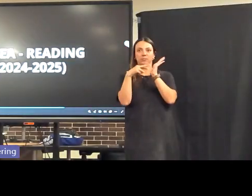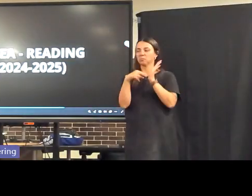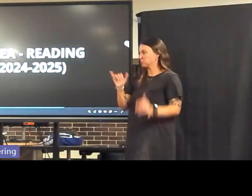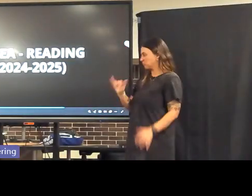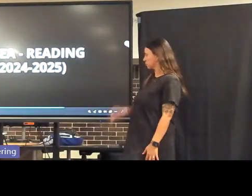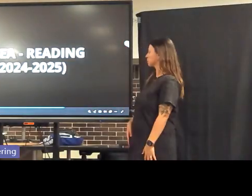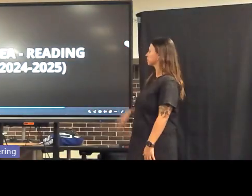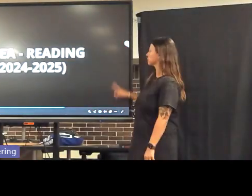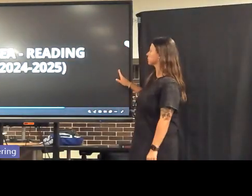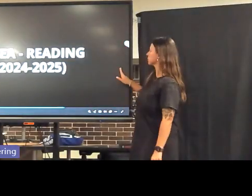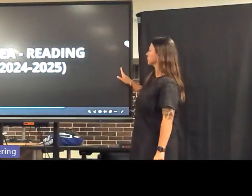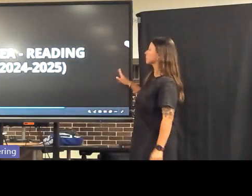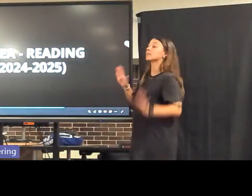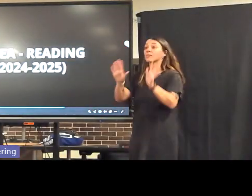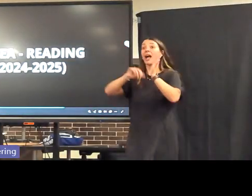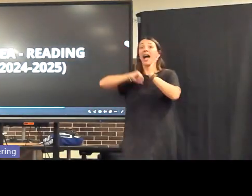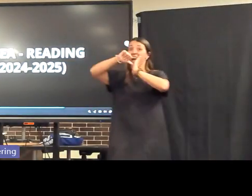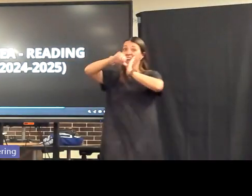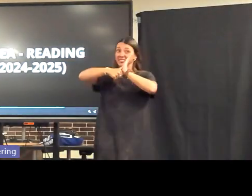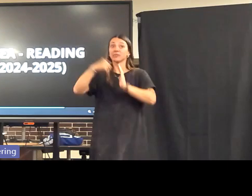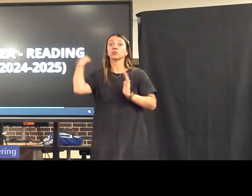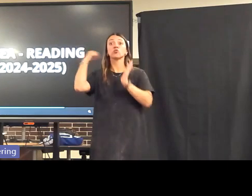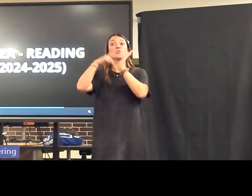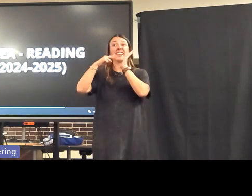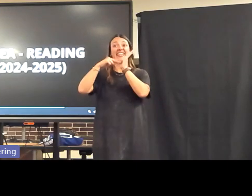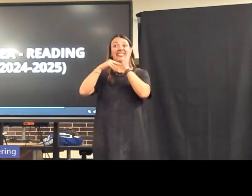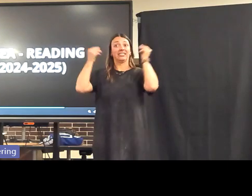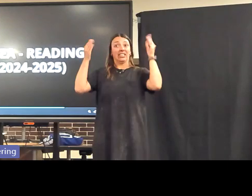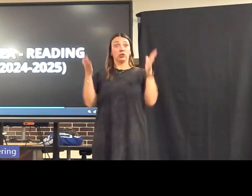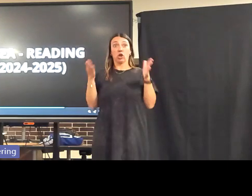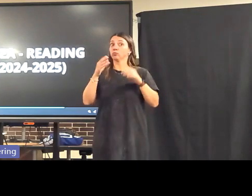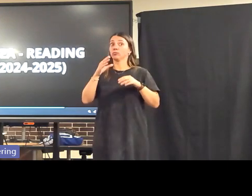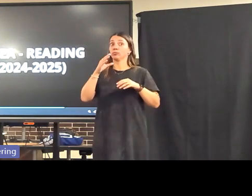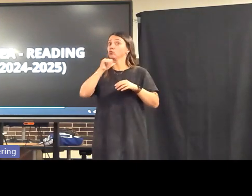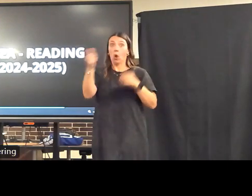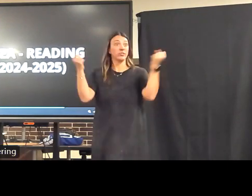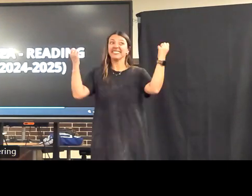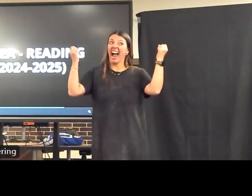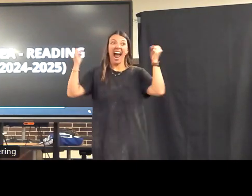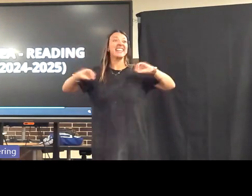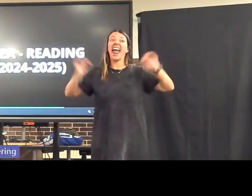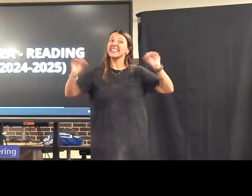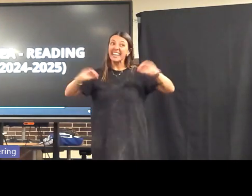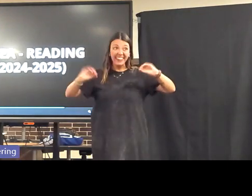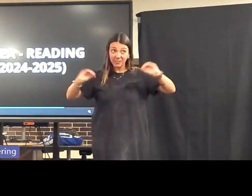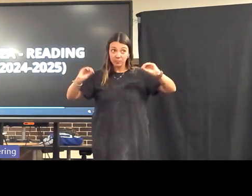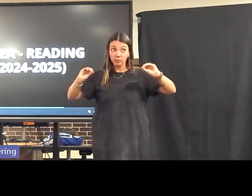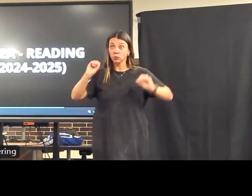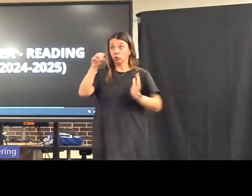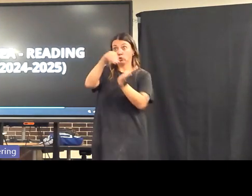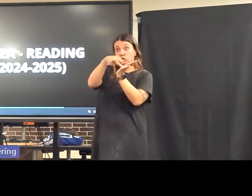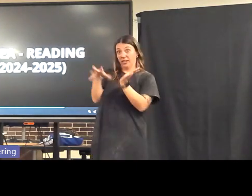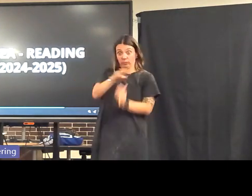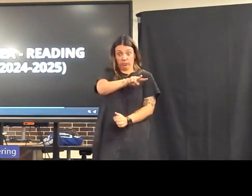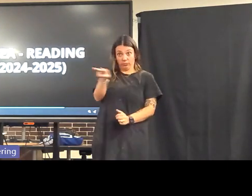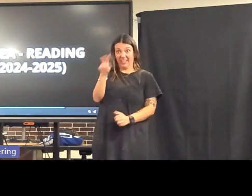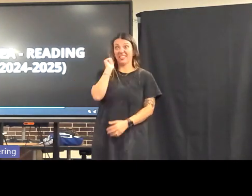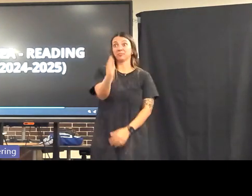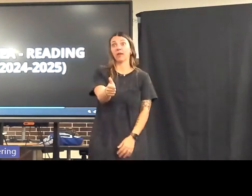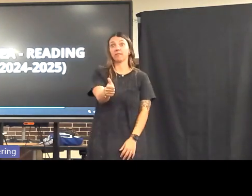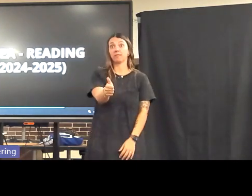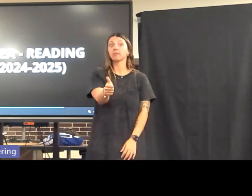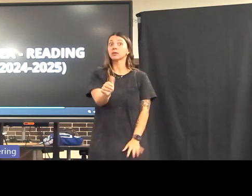And now here's the NWEA reading assessment. And I want to emphasize that these teachers